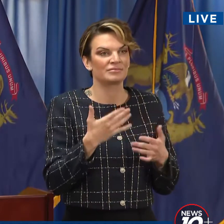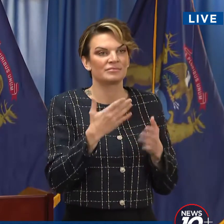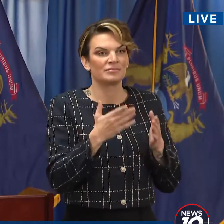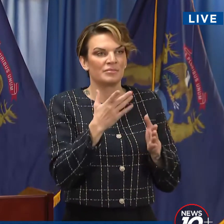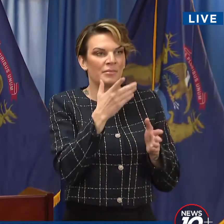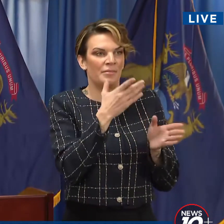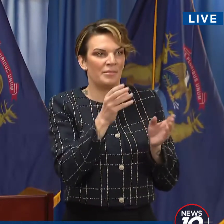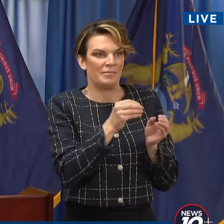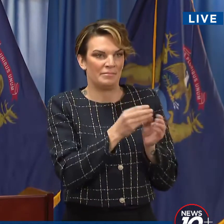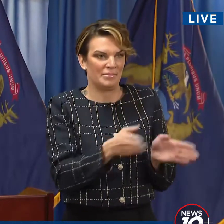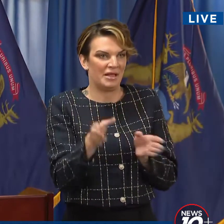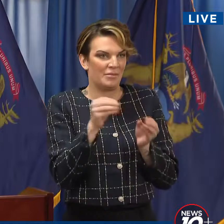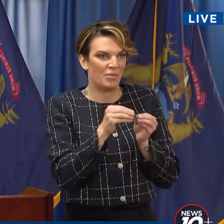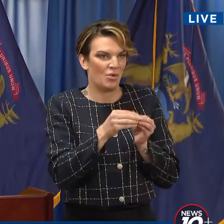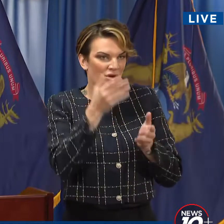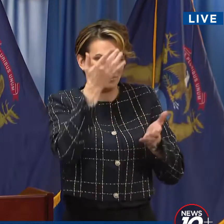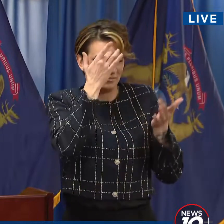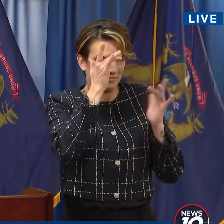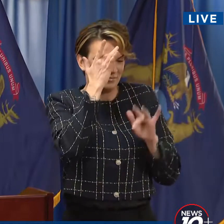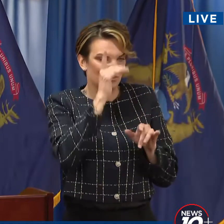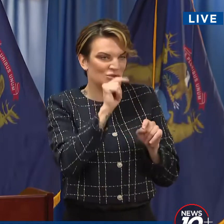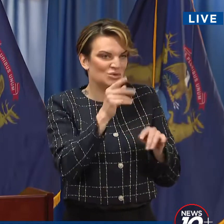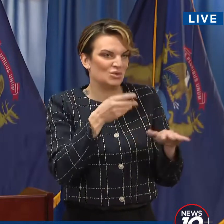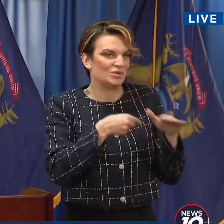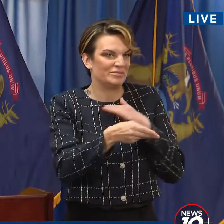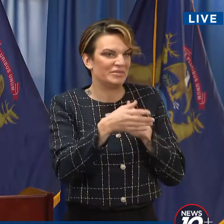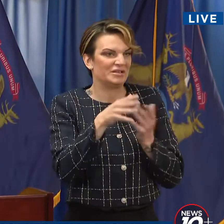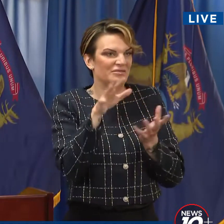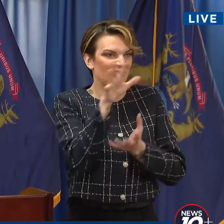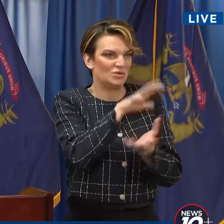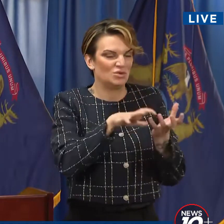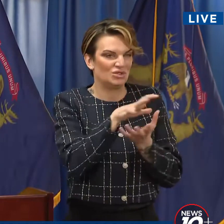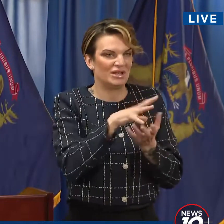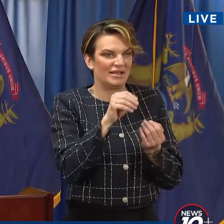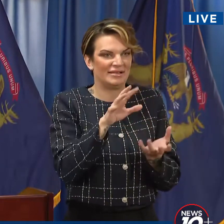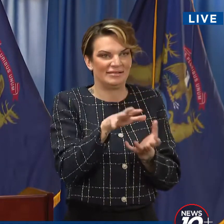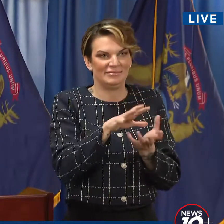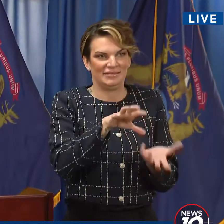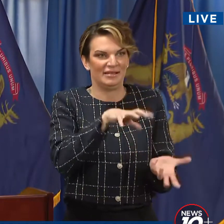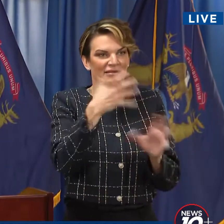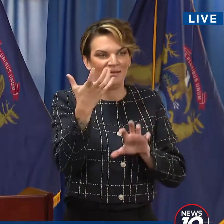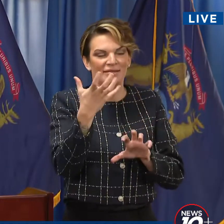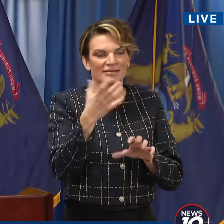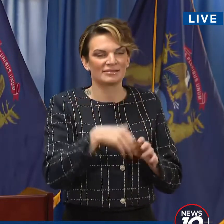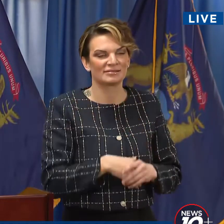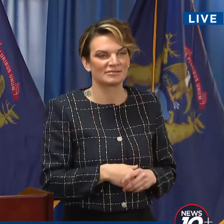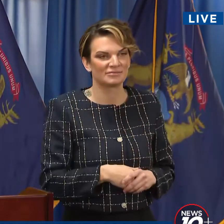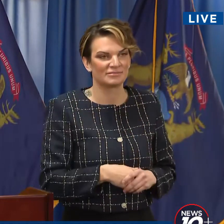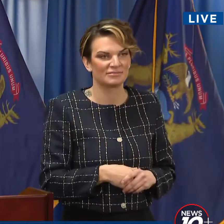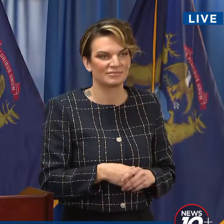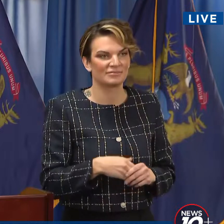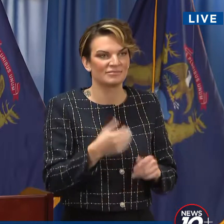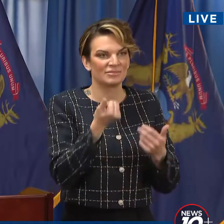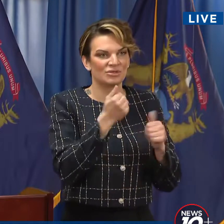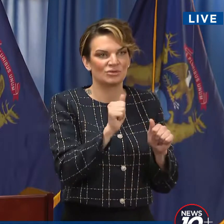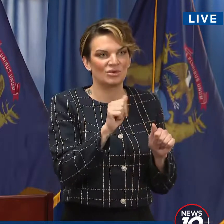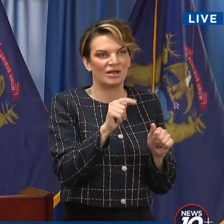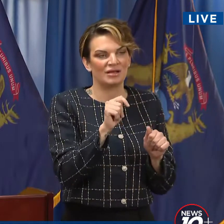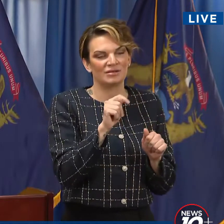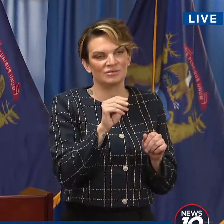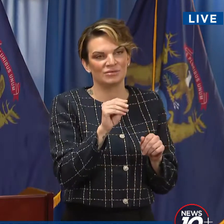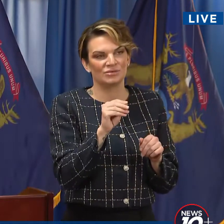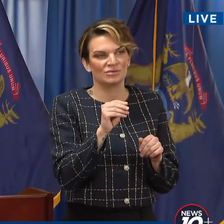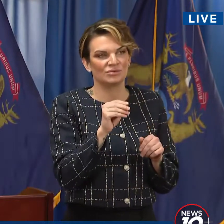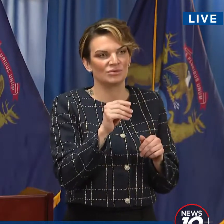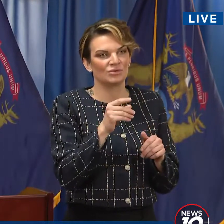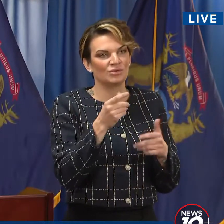planned to drop, potentially, to kind of create confusion and chaos in the hours following the election in an effort to potentially